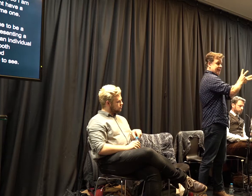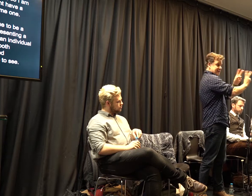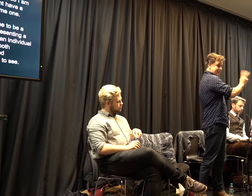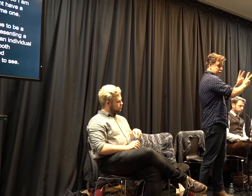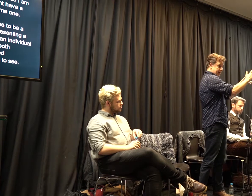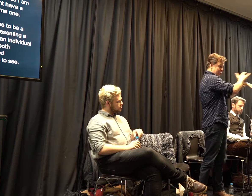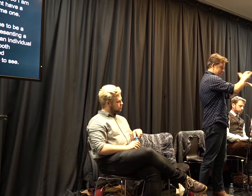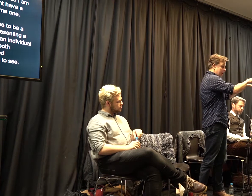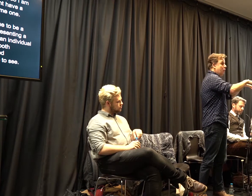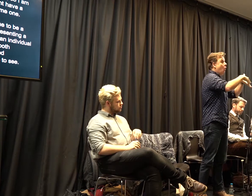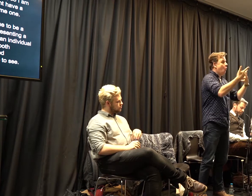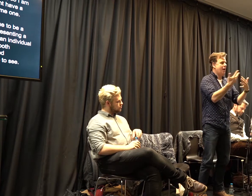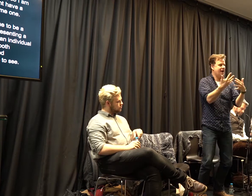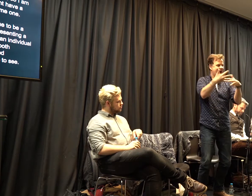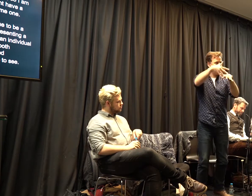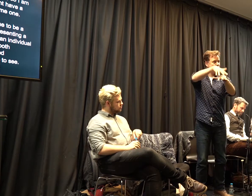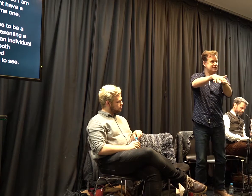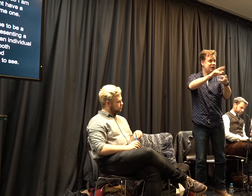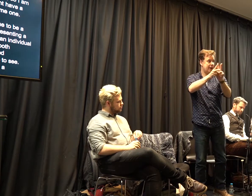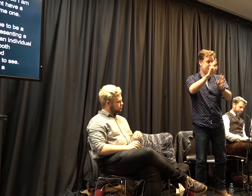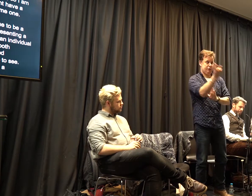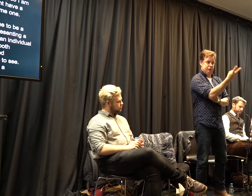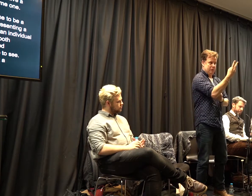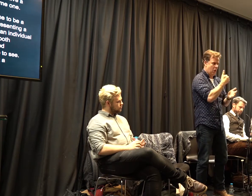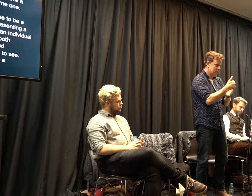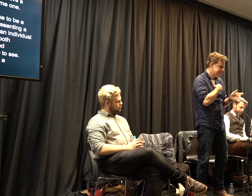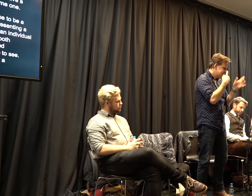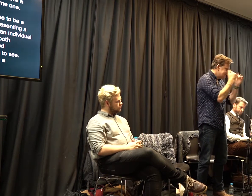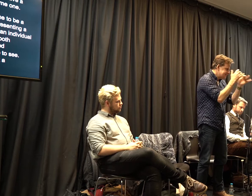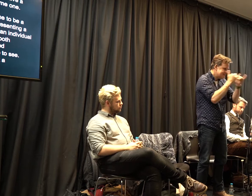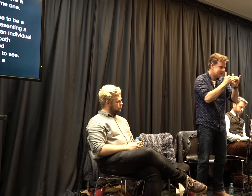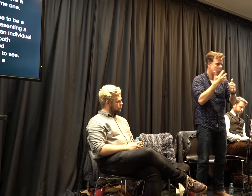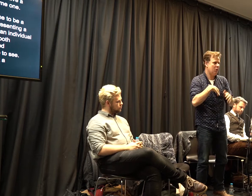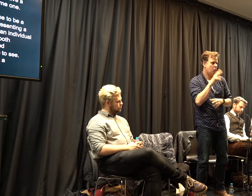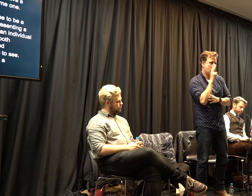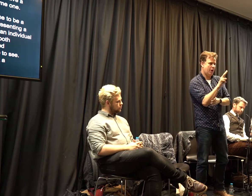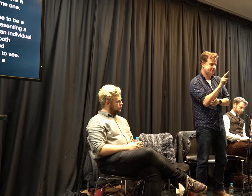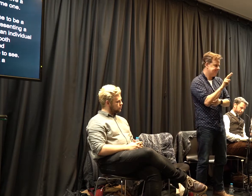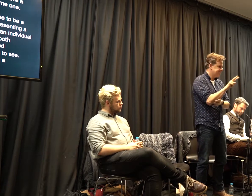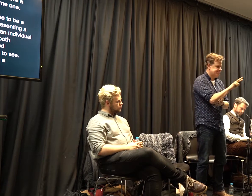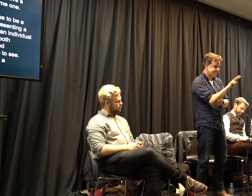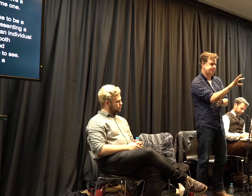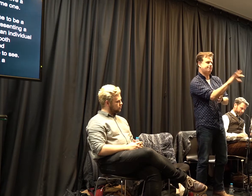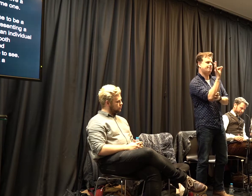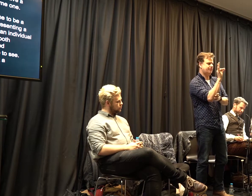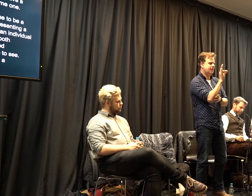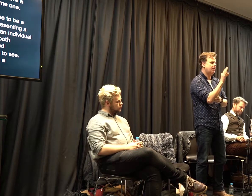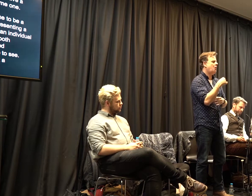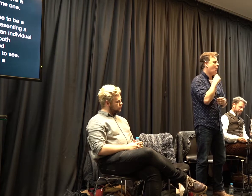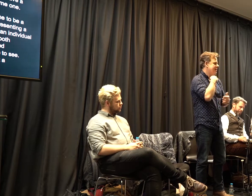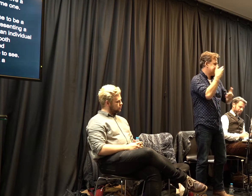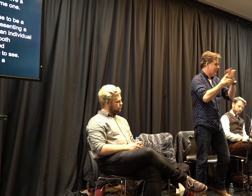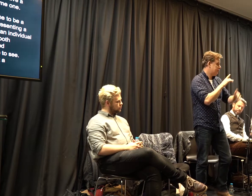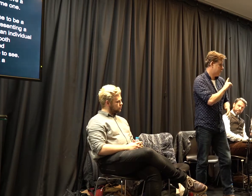So if I go to book a performance online, be it BSL interpreted, captioned or